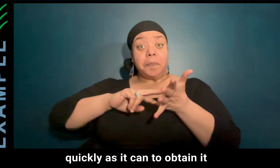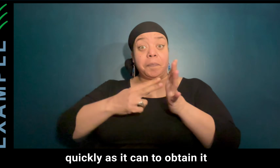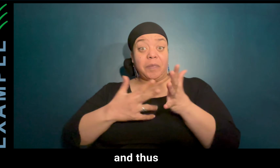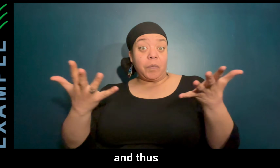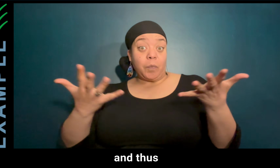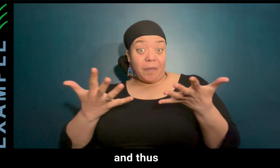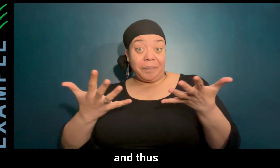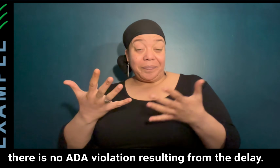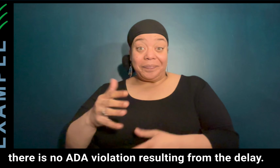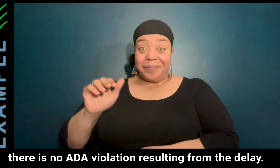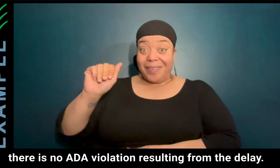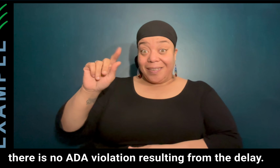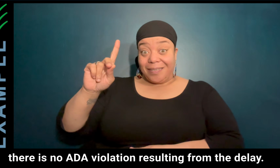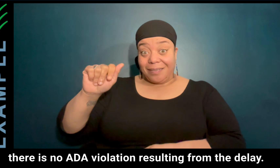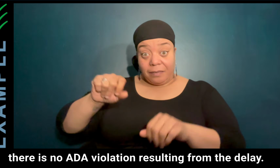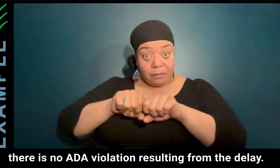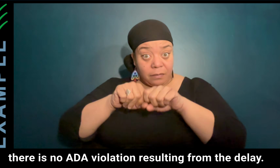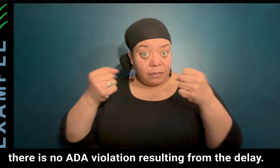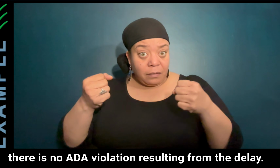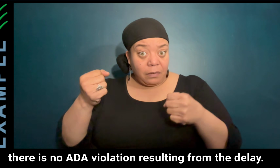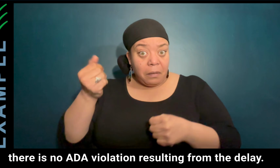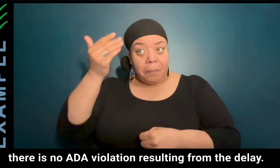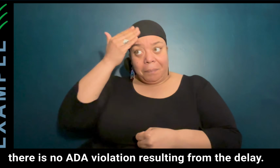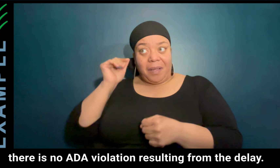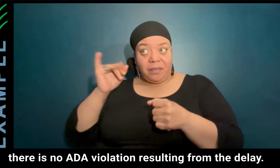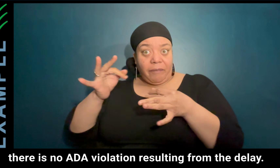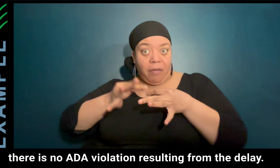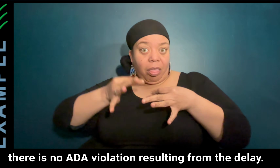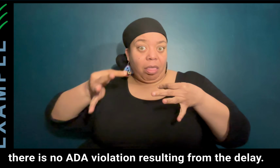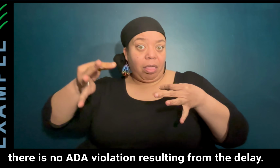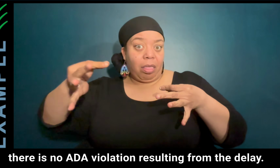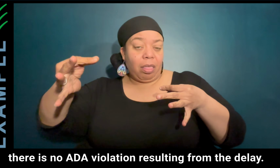And thus, there is no ADA violation resulting from the delay.